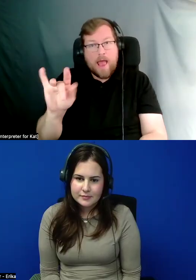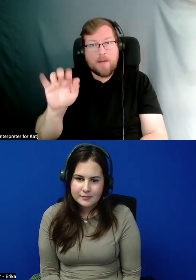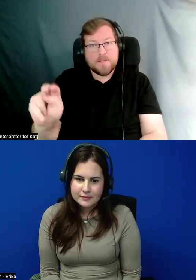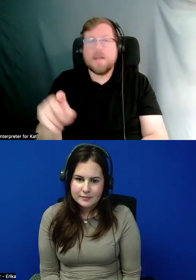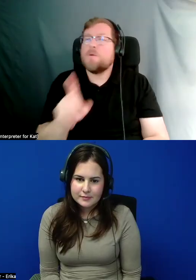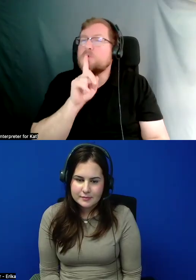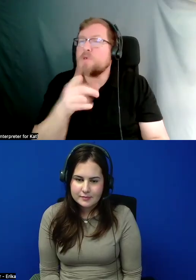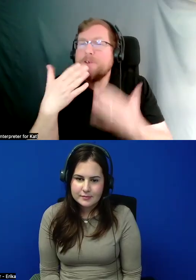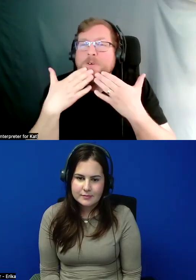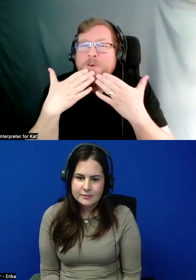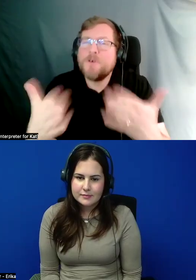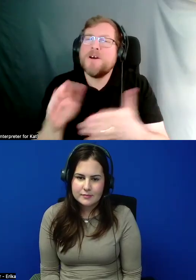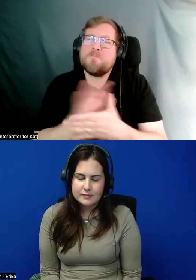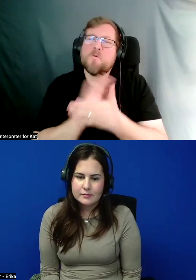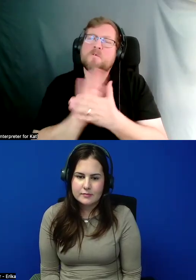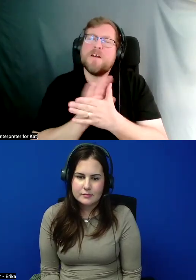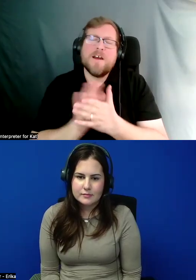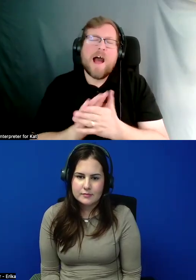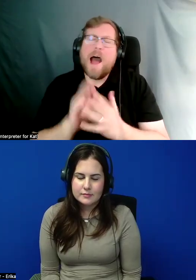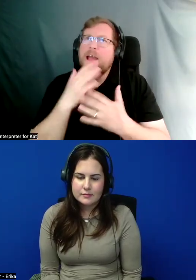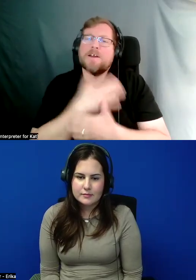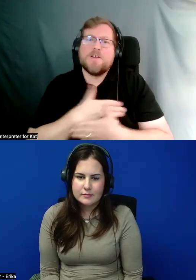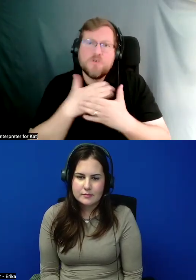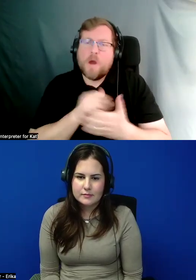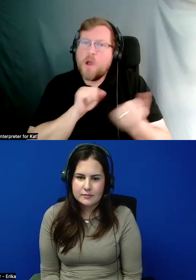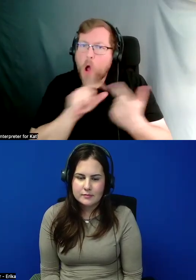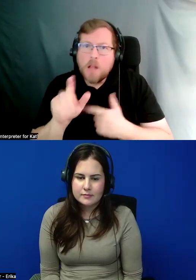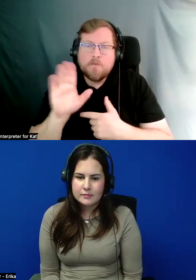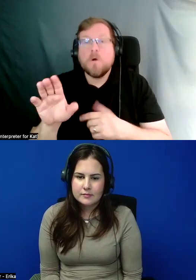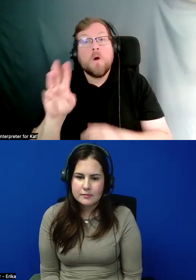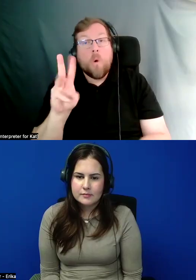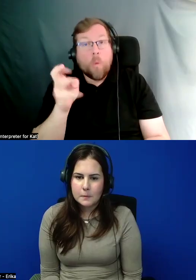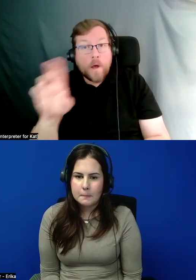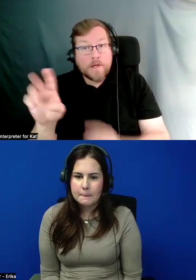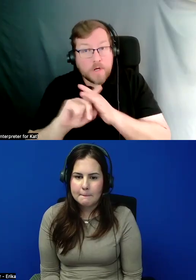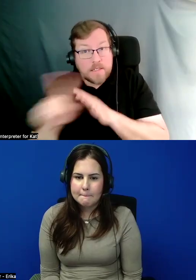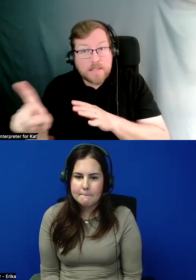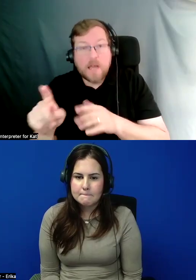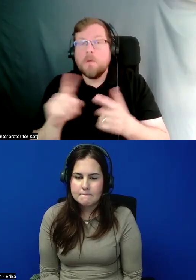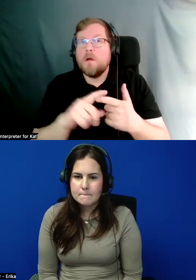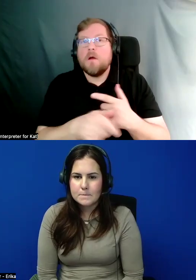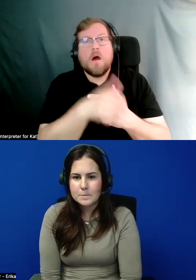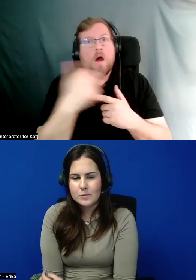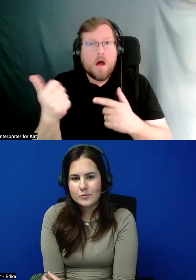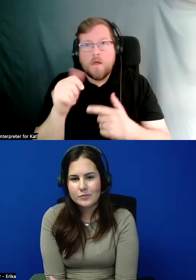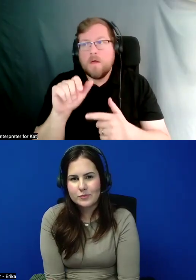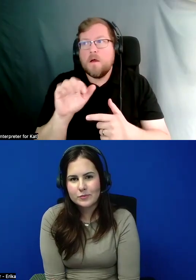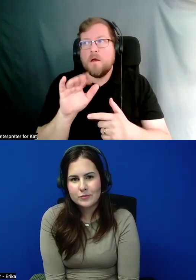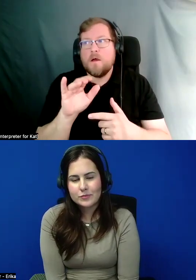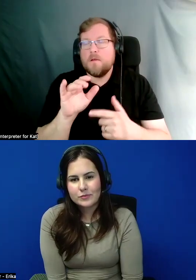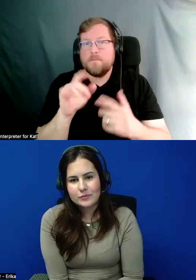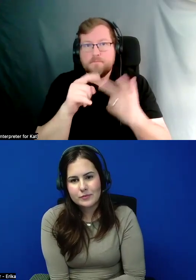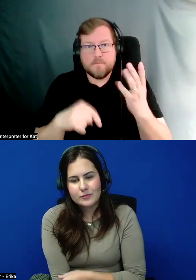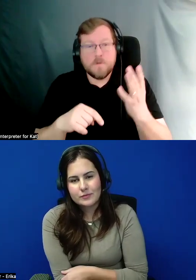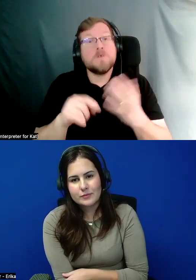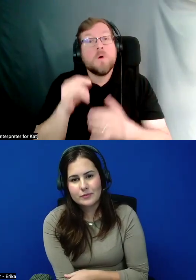single destination movies from Winter Escape and other months. So the last